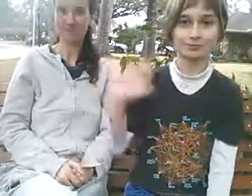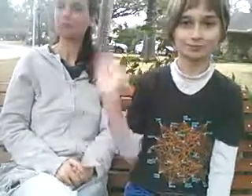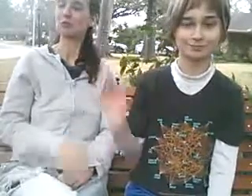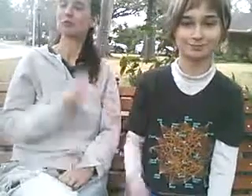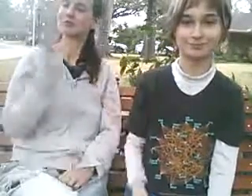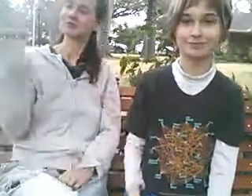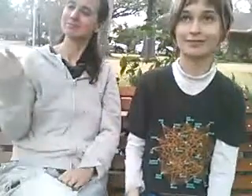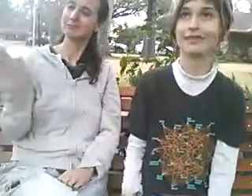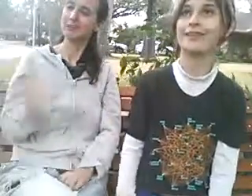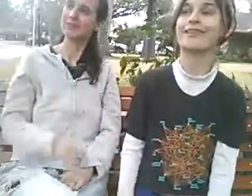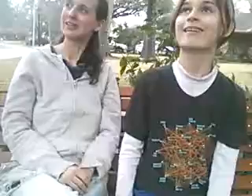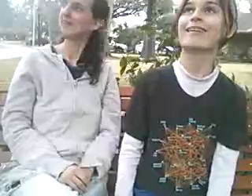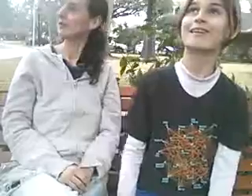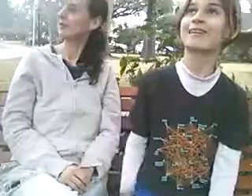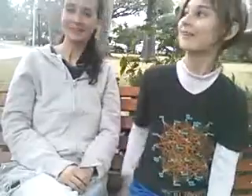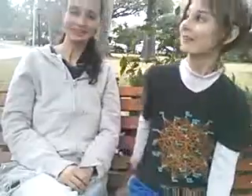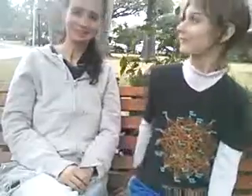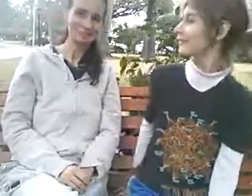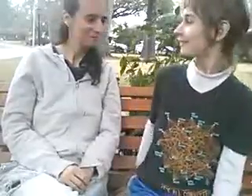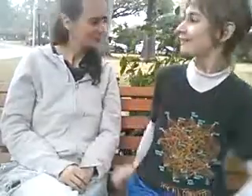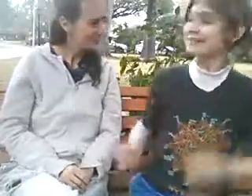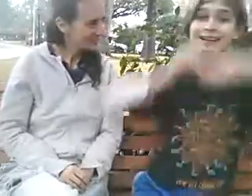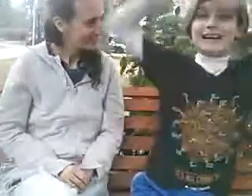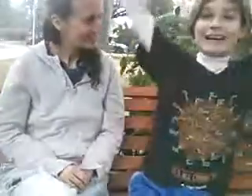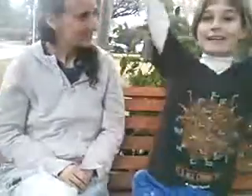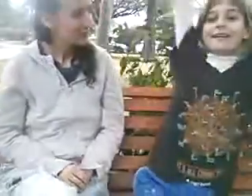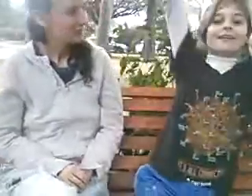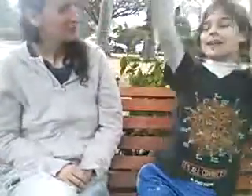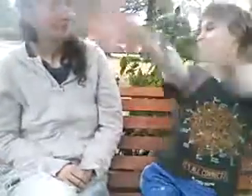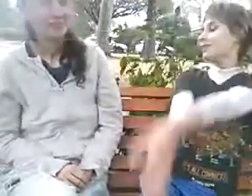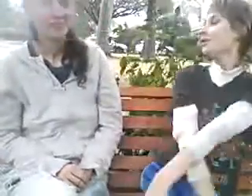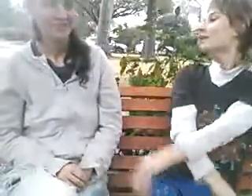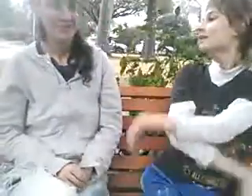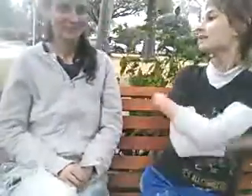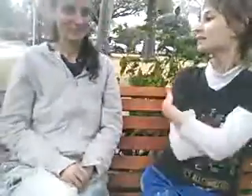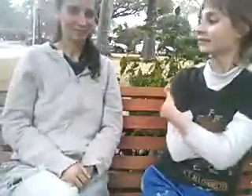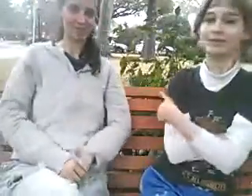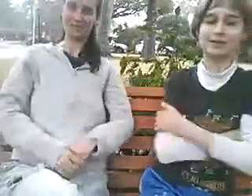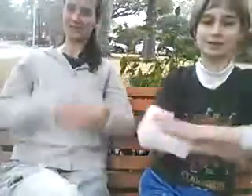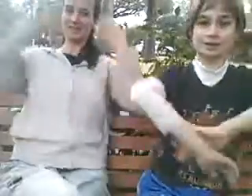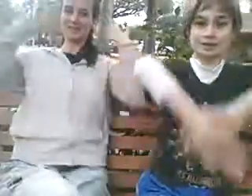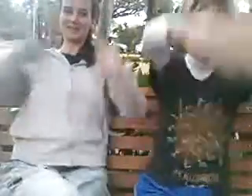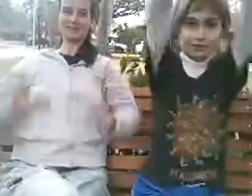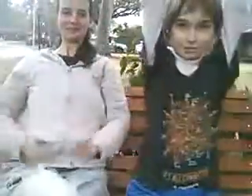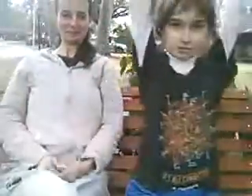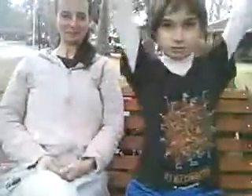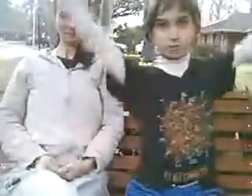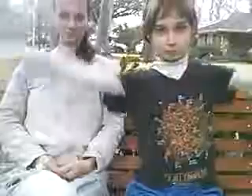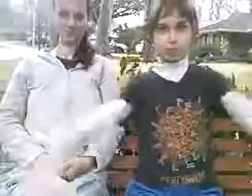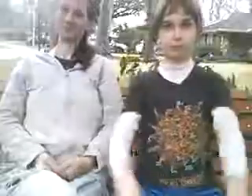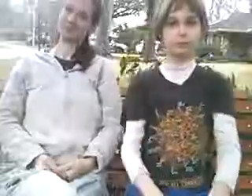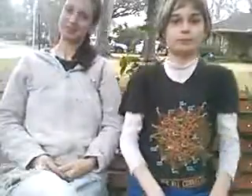but we'll do that another topic later. And as always, Check the alignment. Make sure